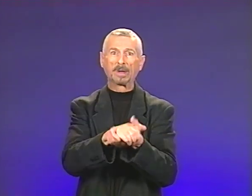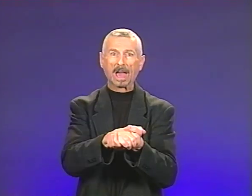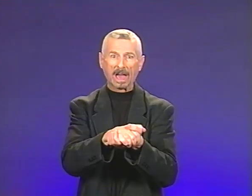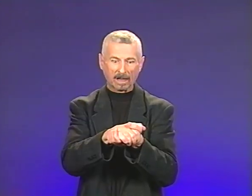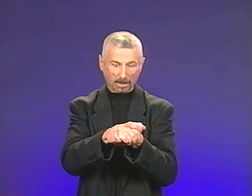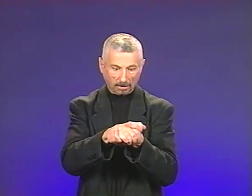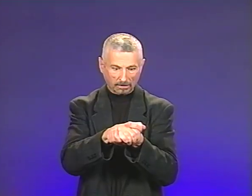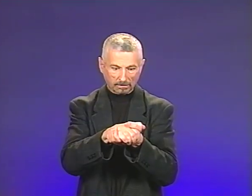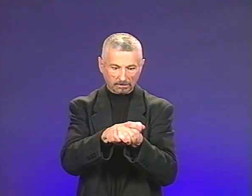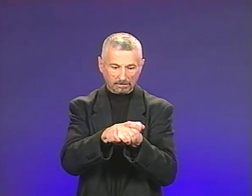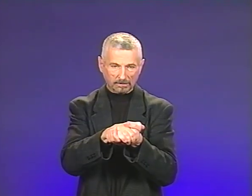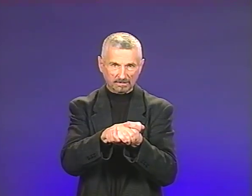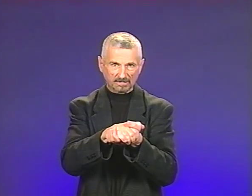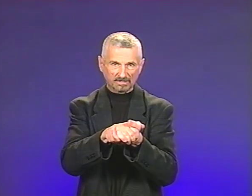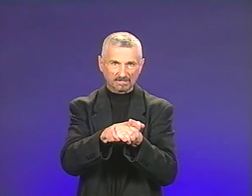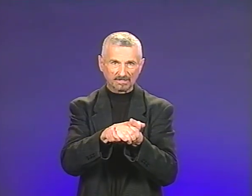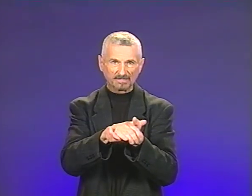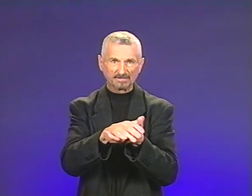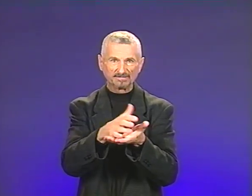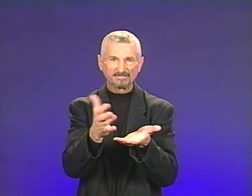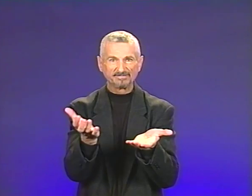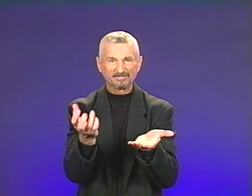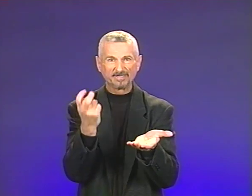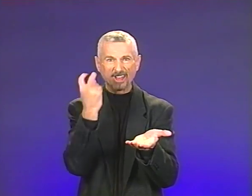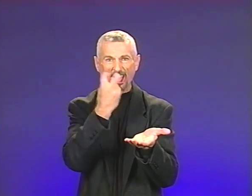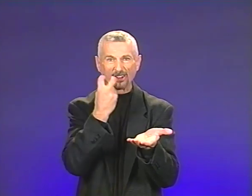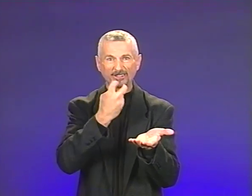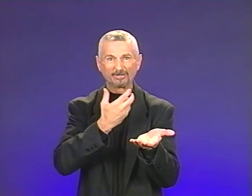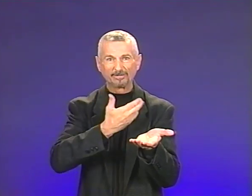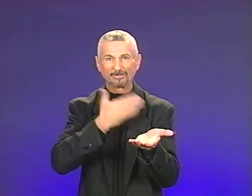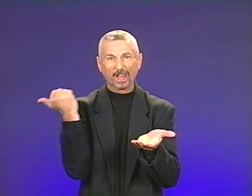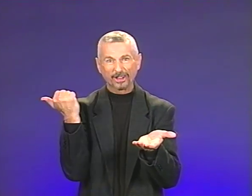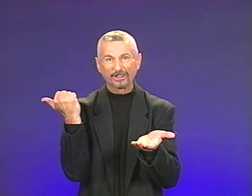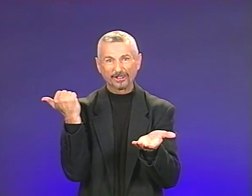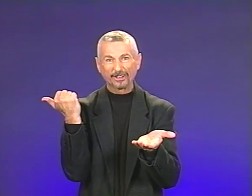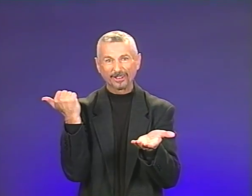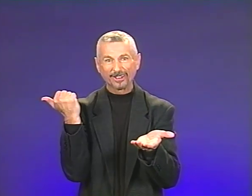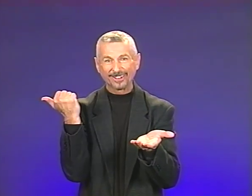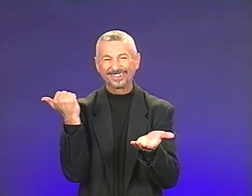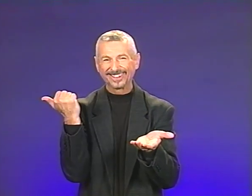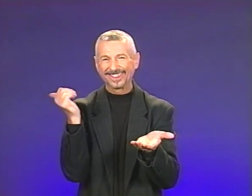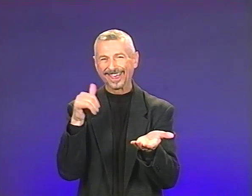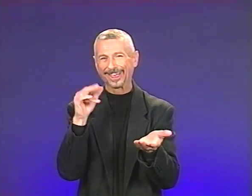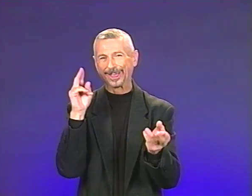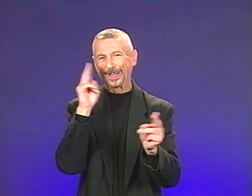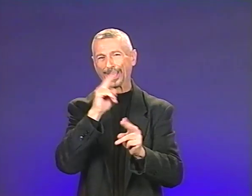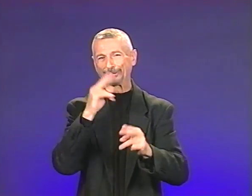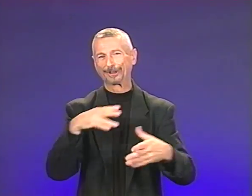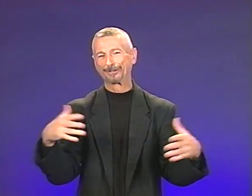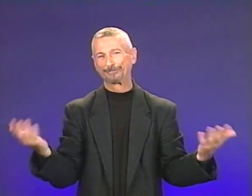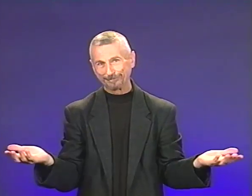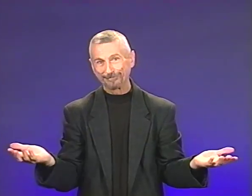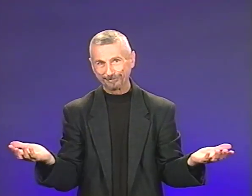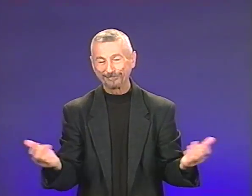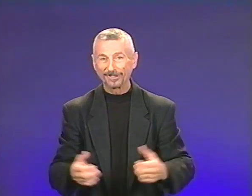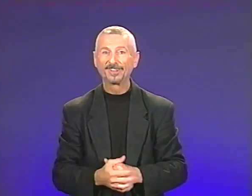marry—" He then concluded that oralism is better. After all, the sign Mary crushed his true